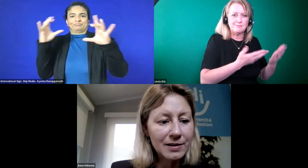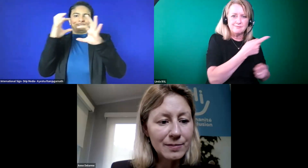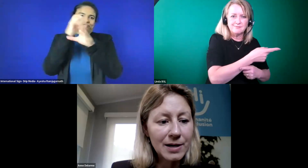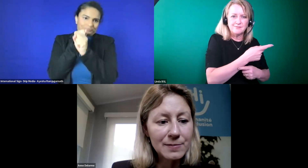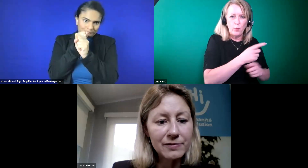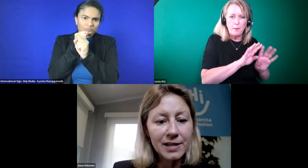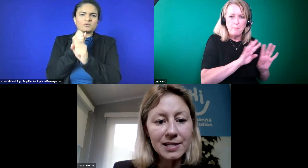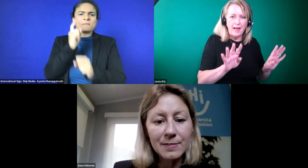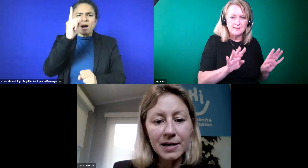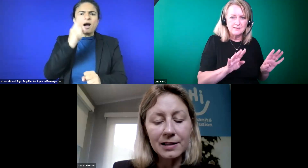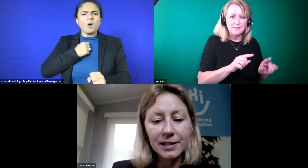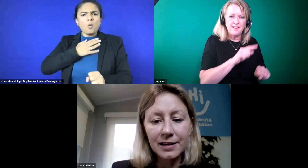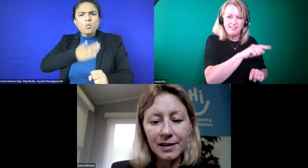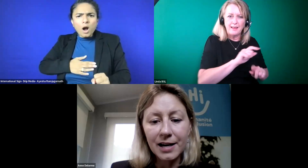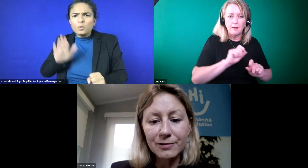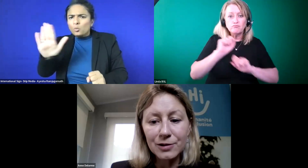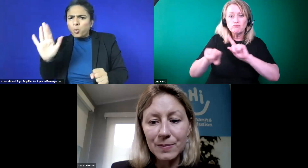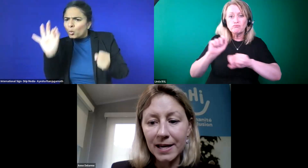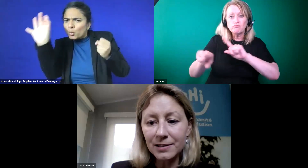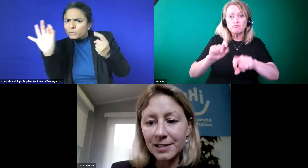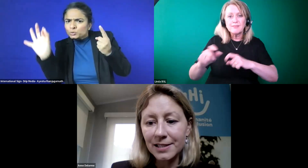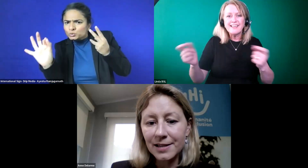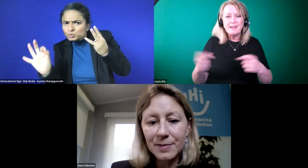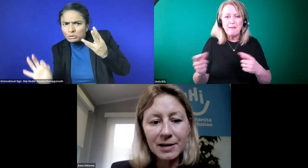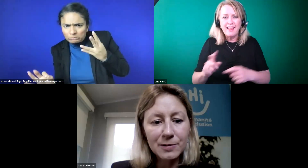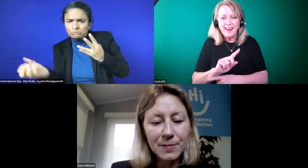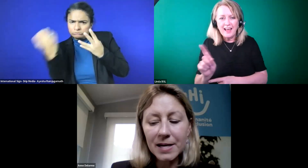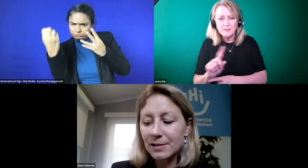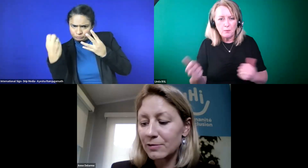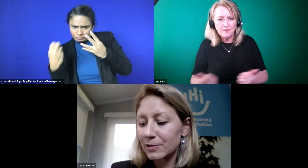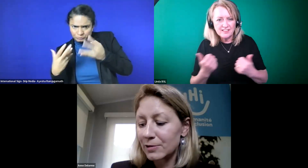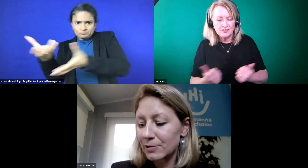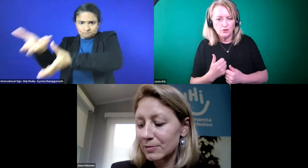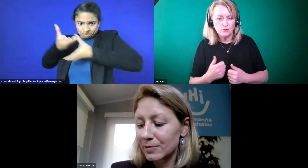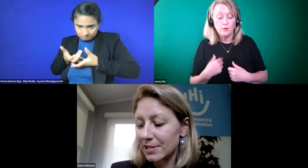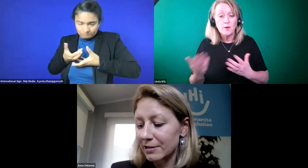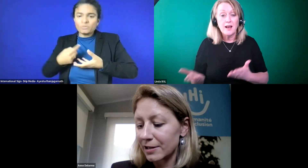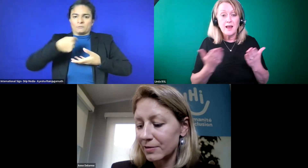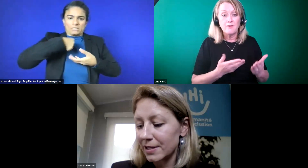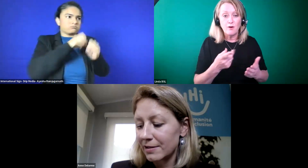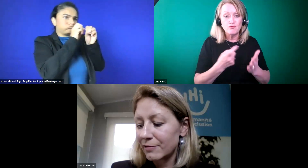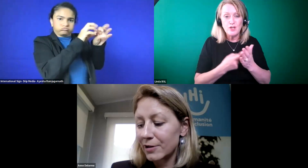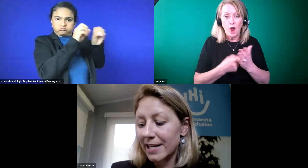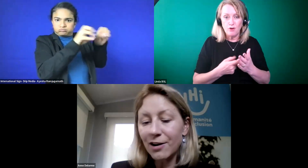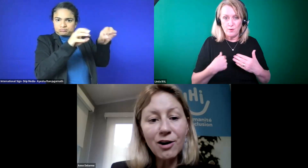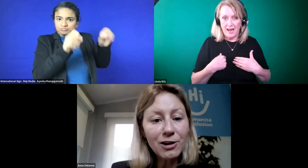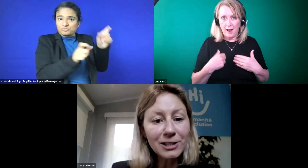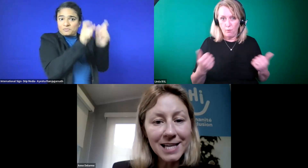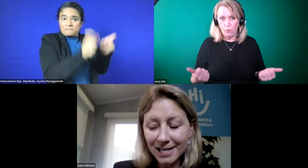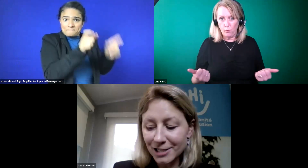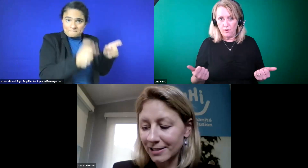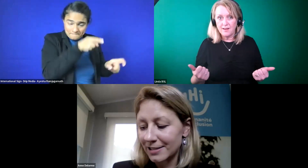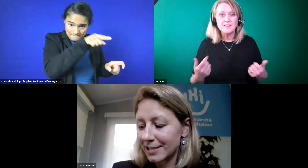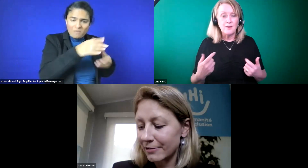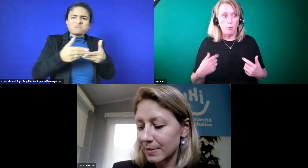them perhaps via email after the panel. But I will pass it over to Rosario for a call